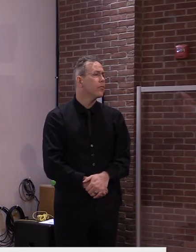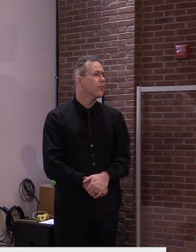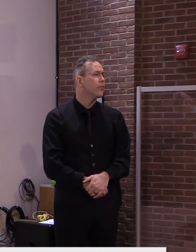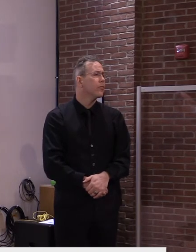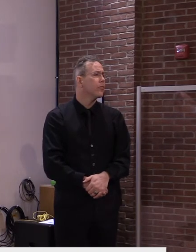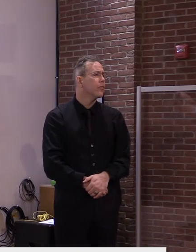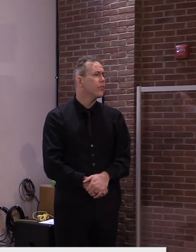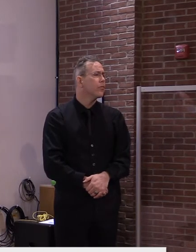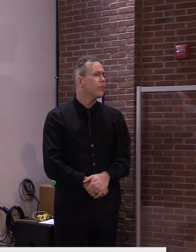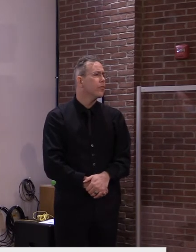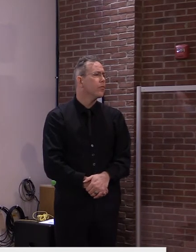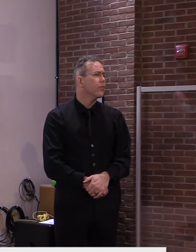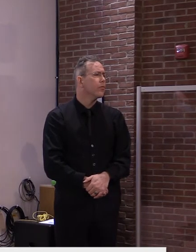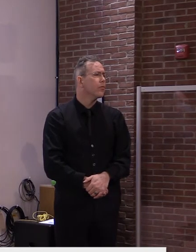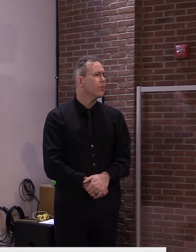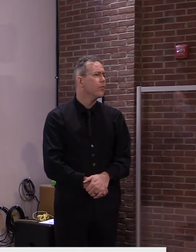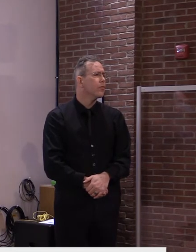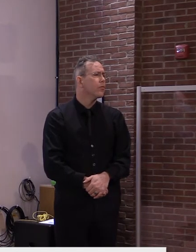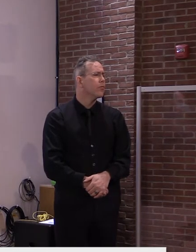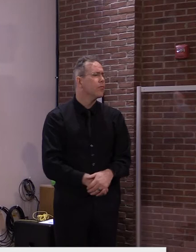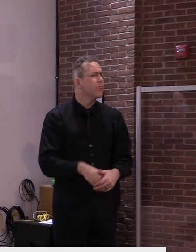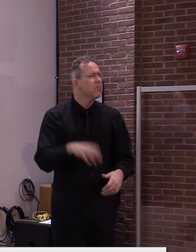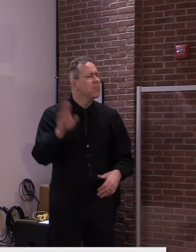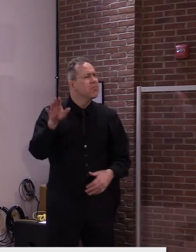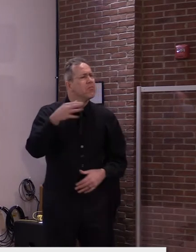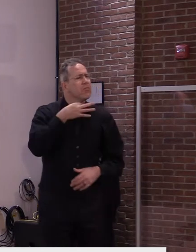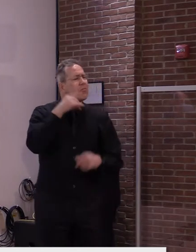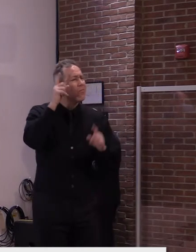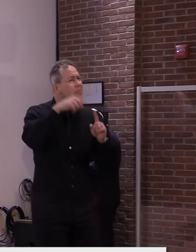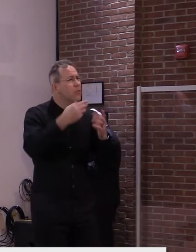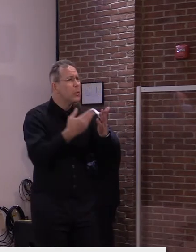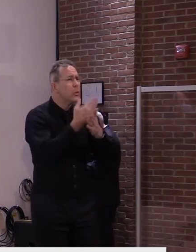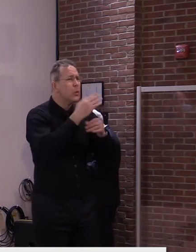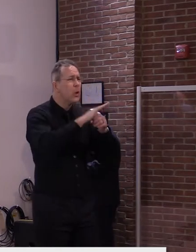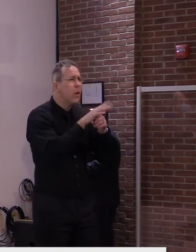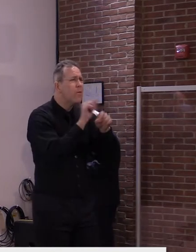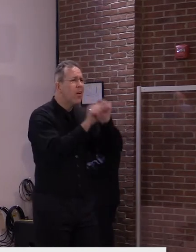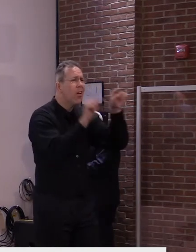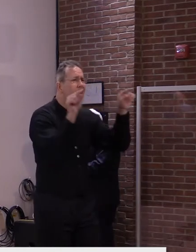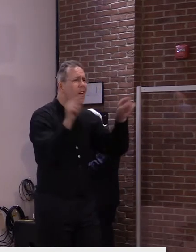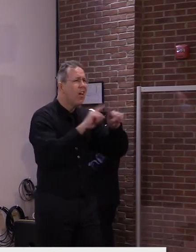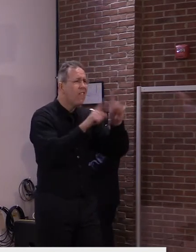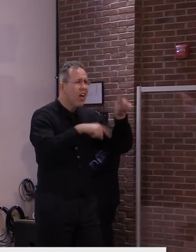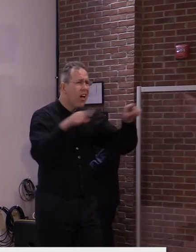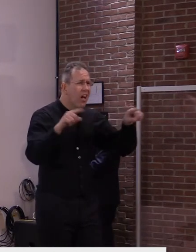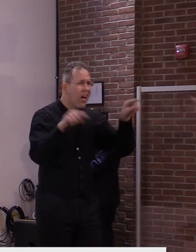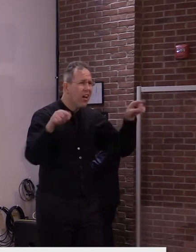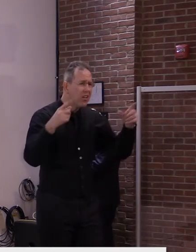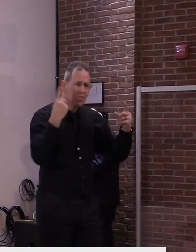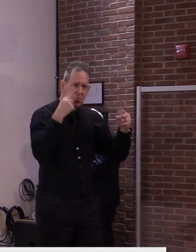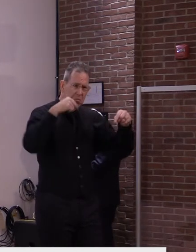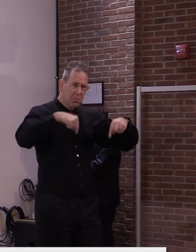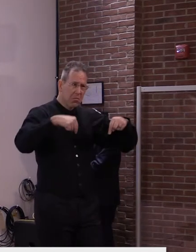surveillance available that we have in terms of mapping